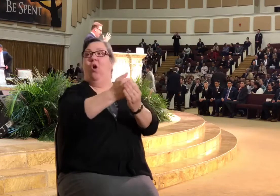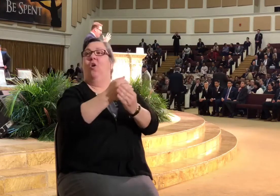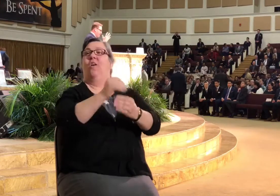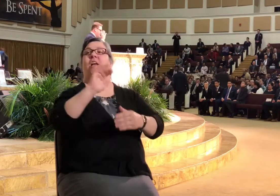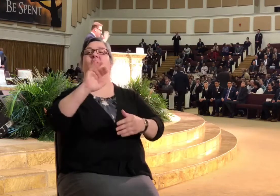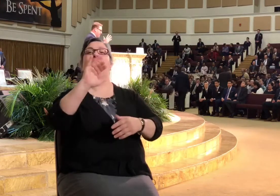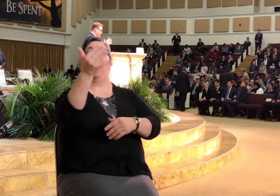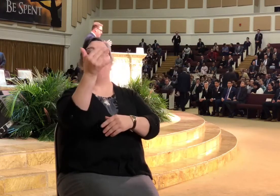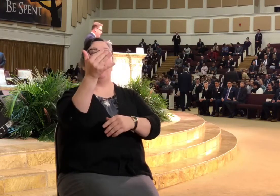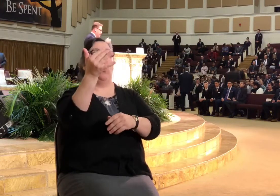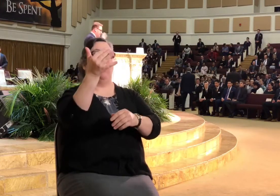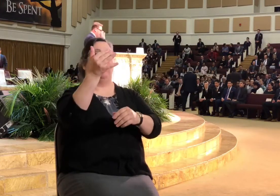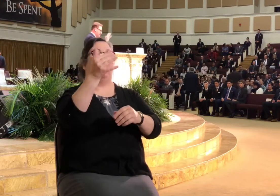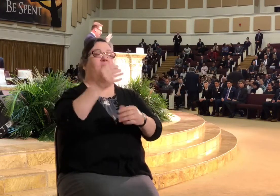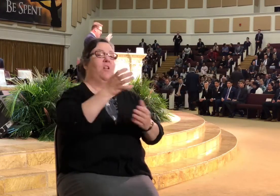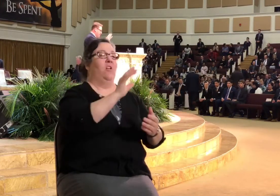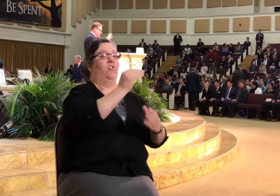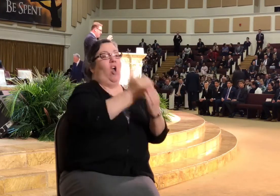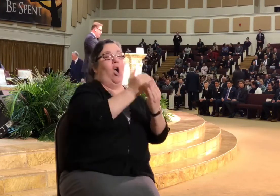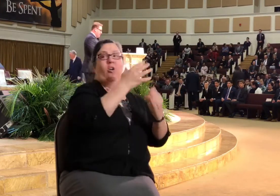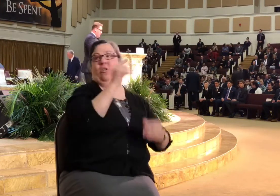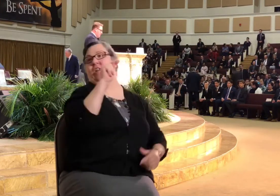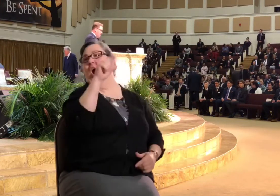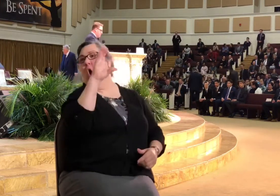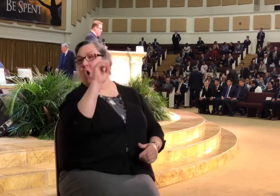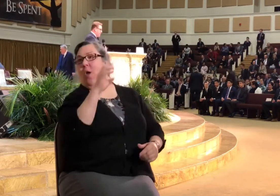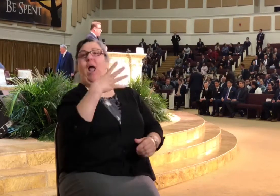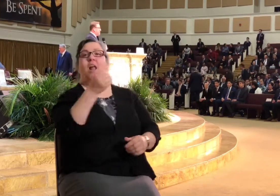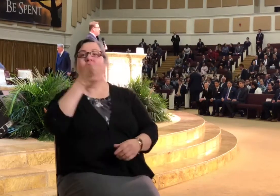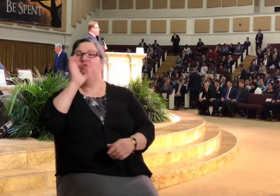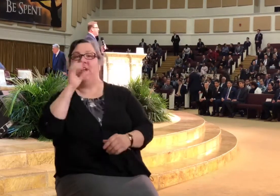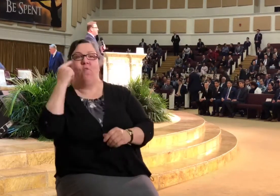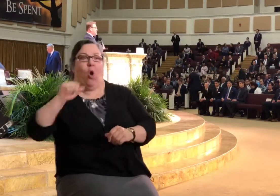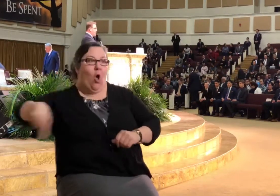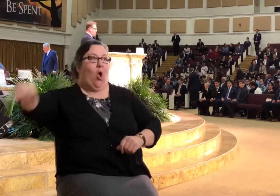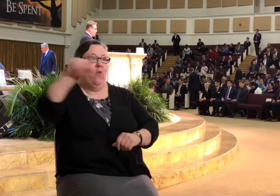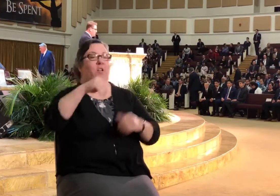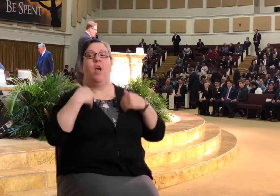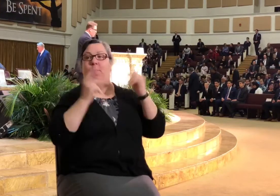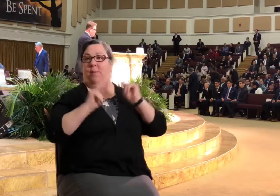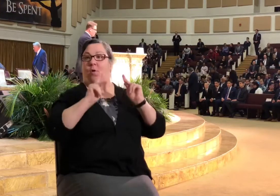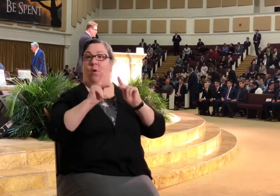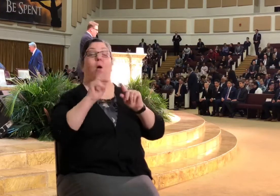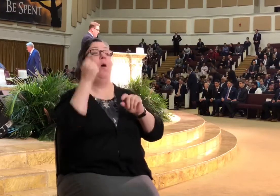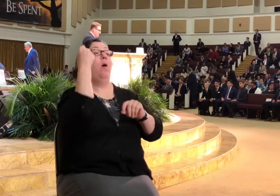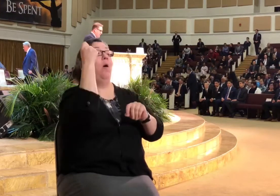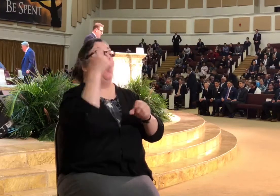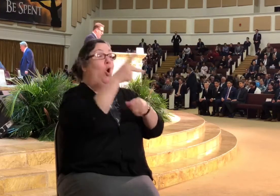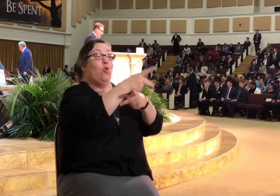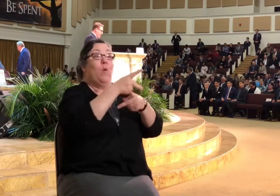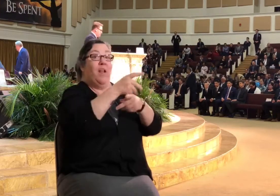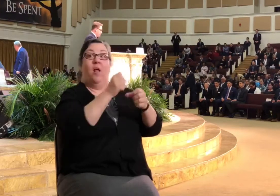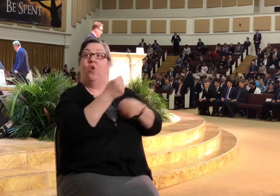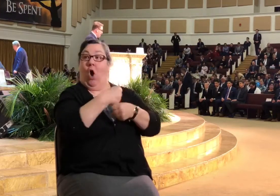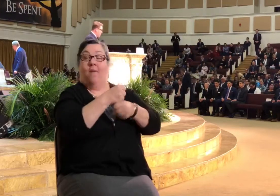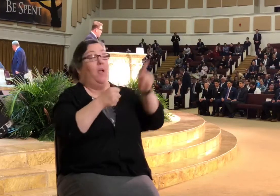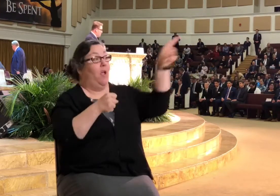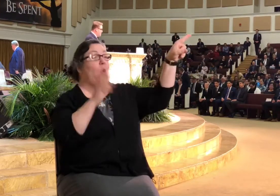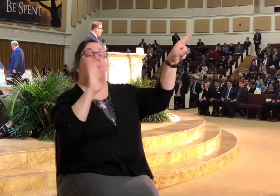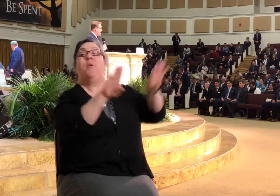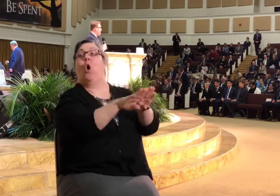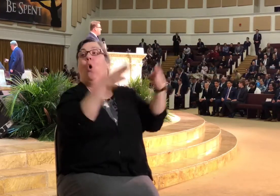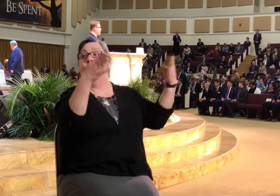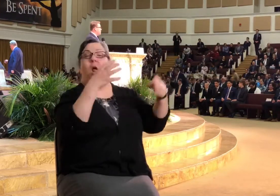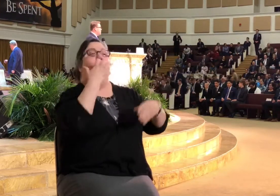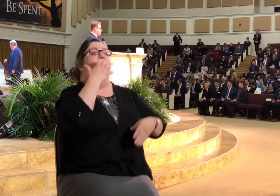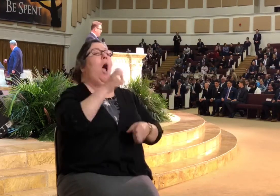Three tacos for $5 and a drink. So that's all going to be here for all of you young people. The coffee shop will be open and hot chocolate will